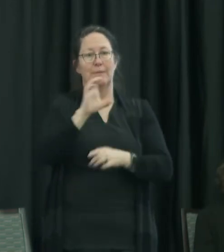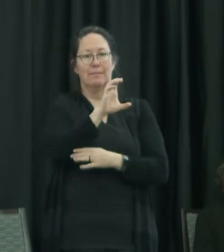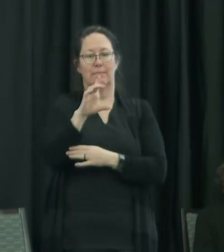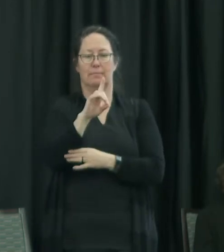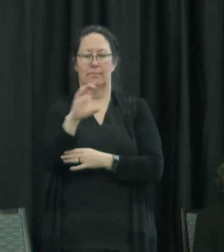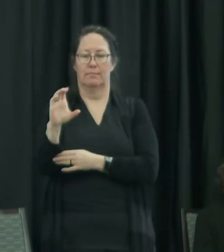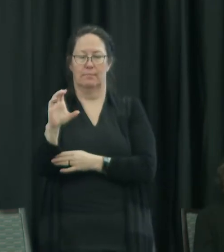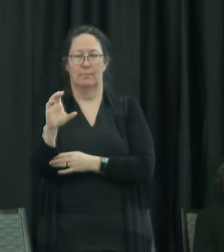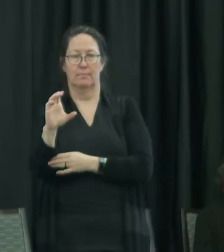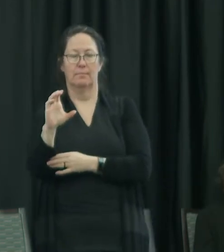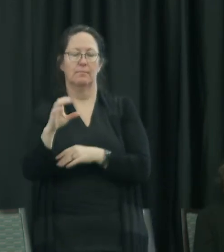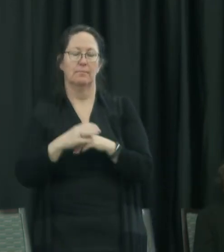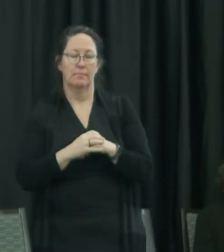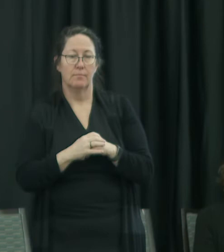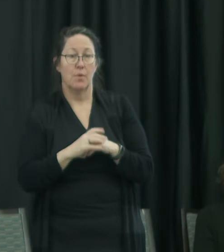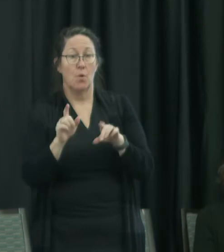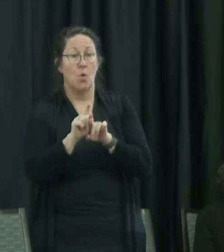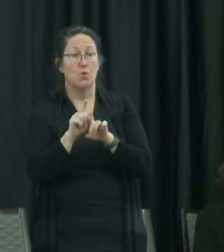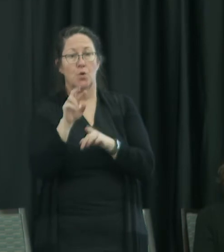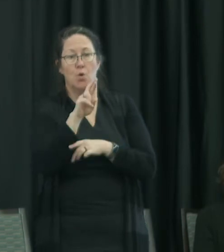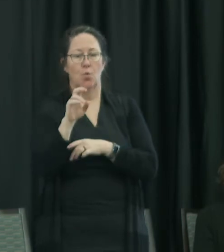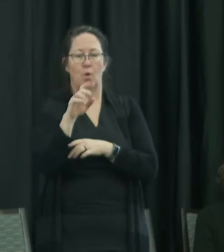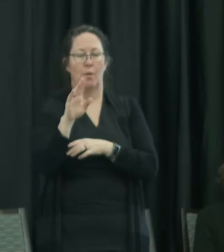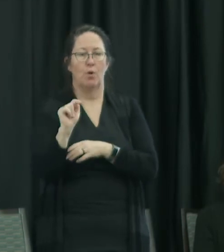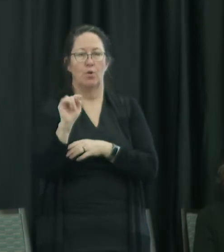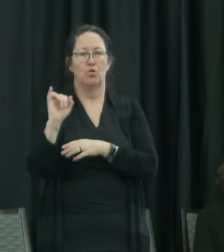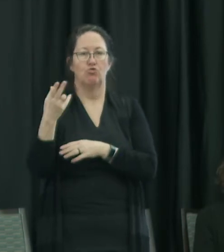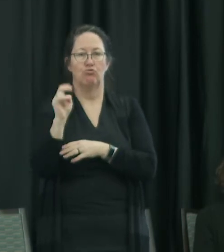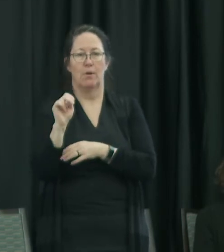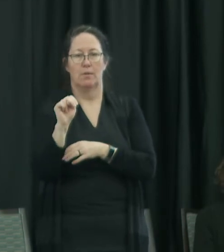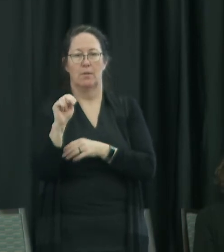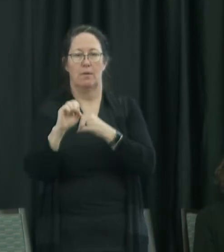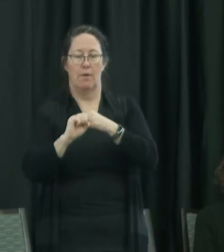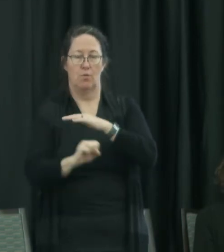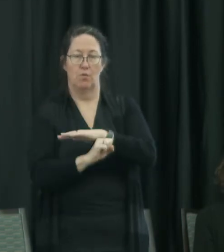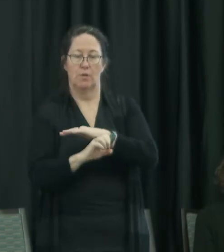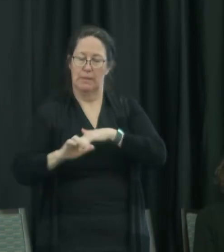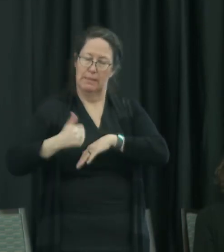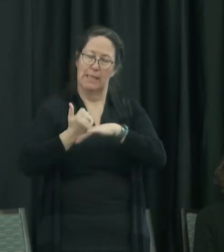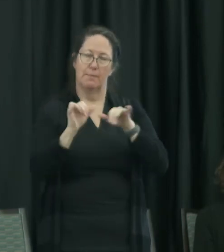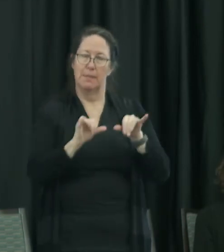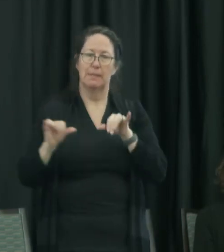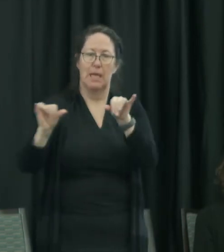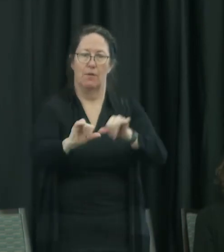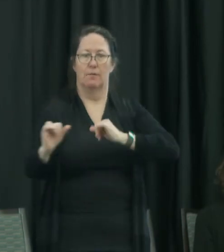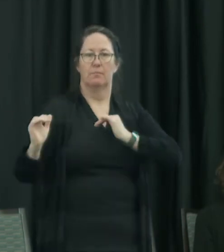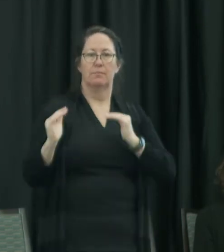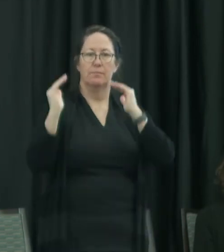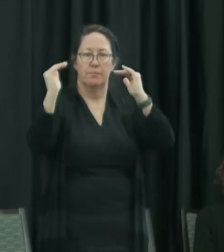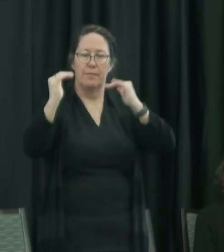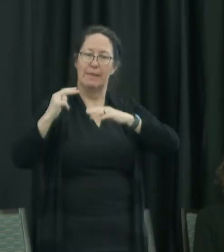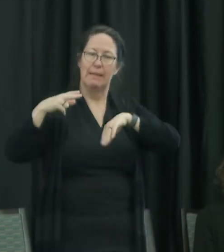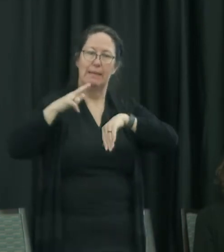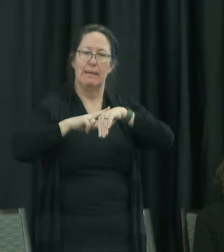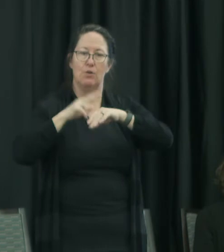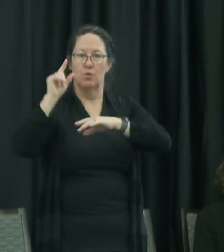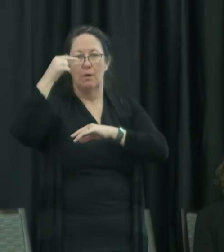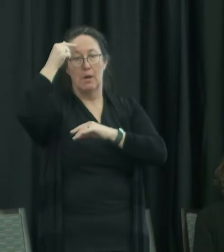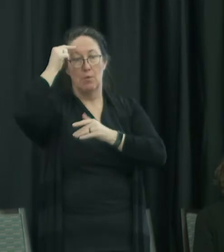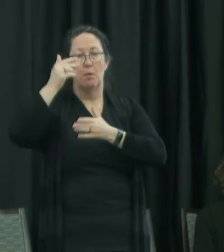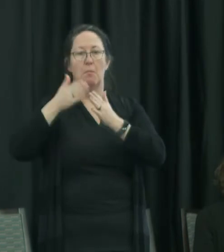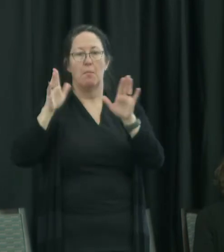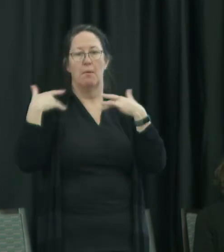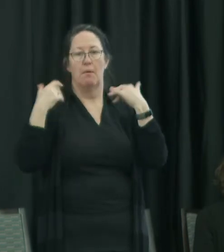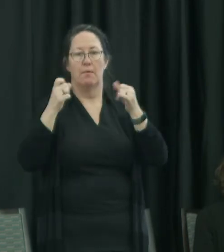Disease Control and Prevention and the Robert Wood Johnson Foundation, sets standards against which the nation's governmental public